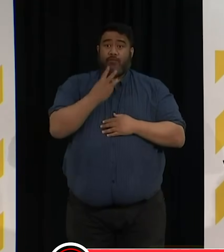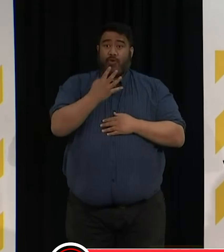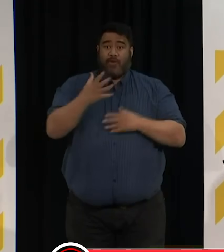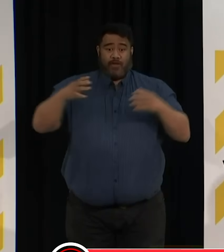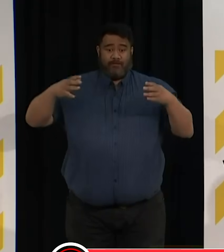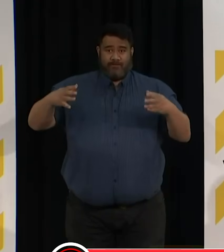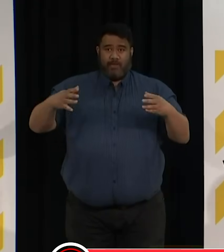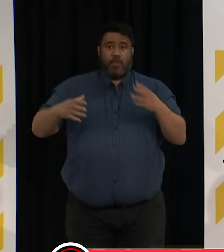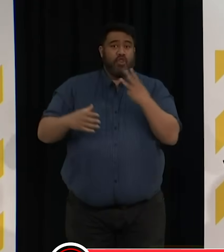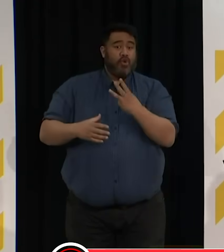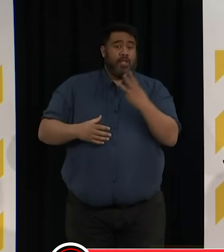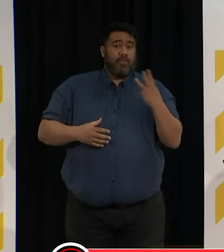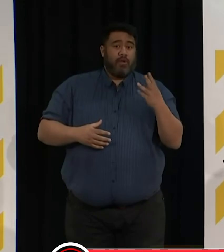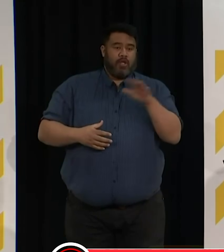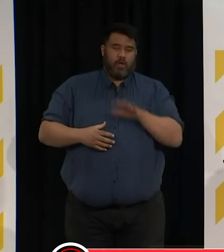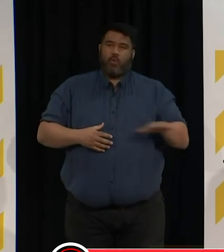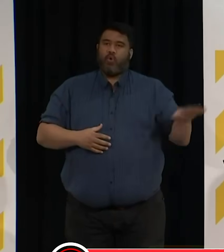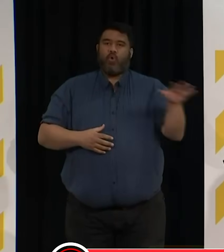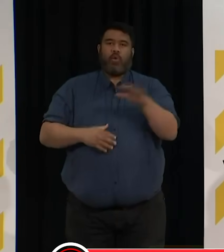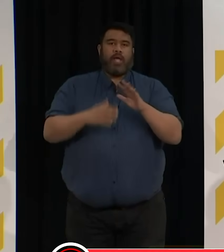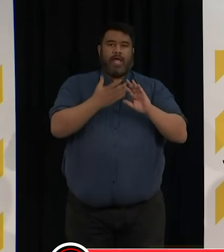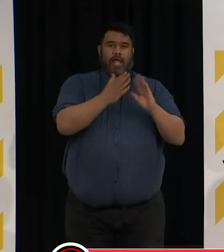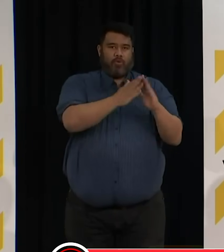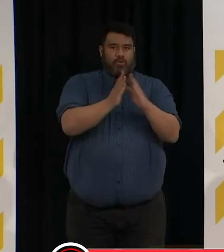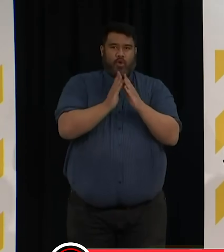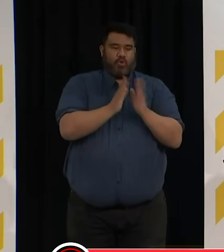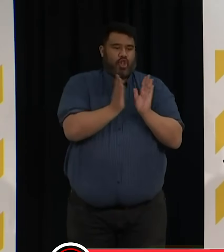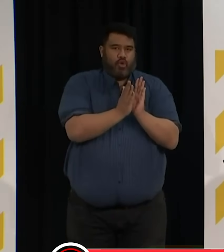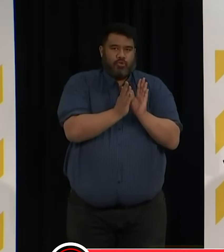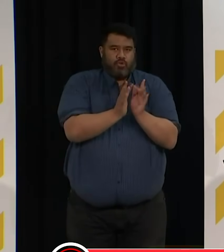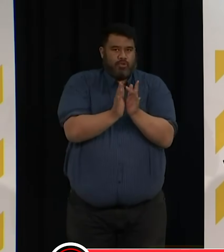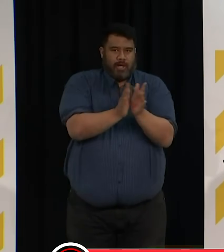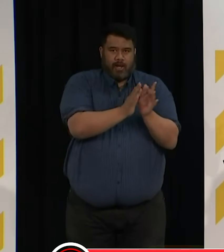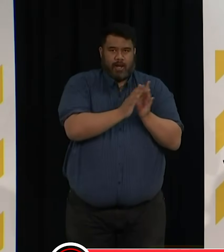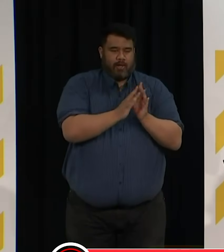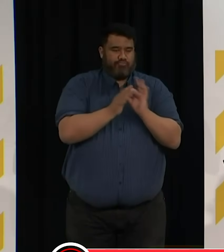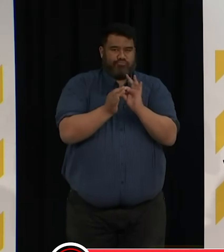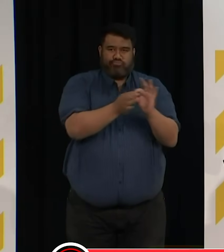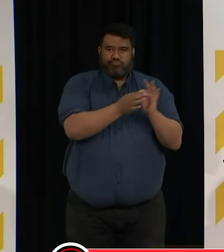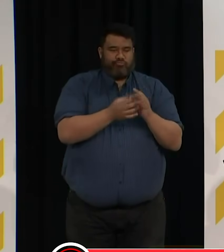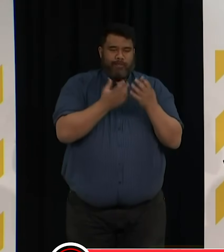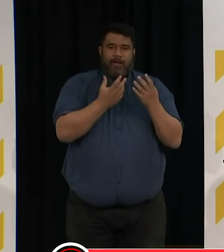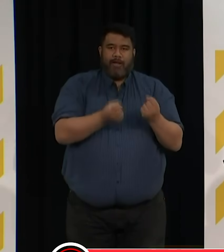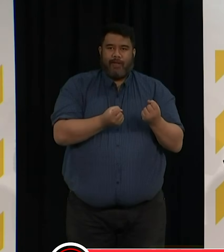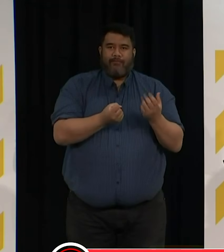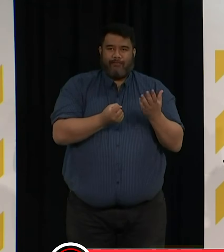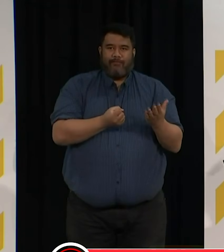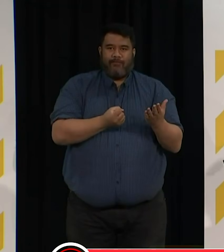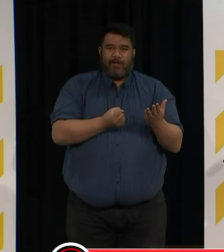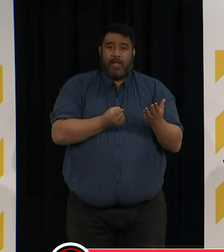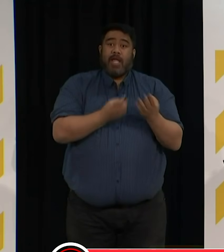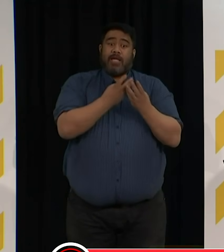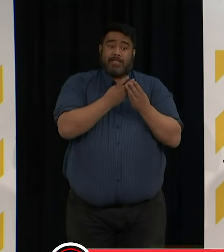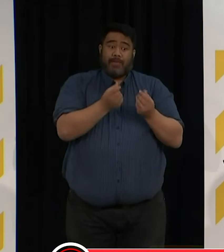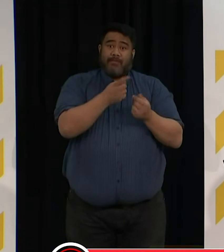of these new cases are known to be household or other close contacts of existing cases, and many of them have been